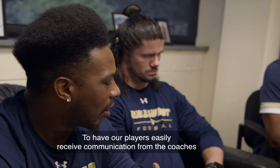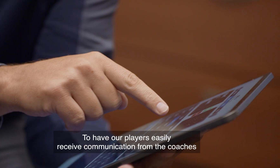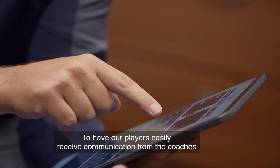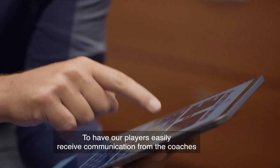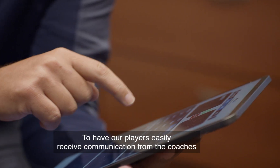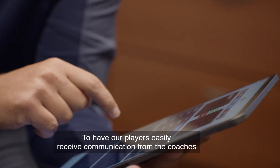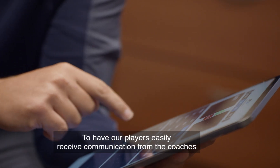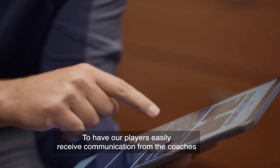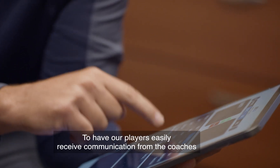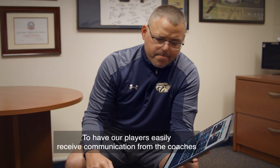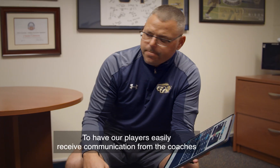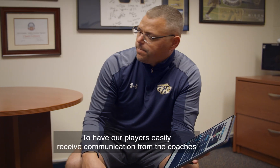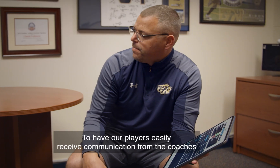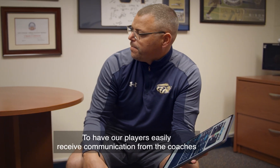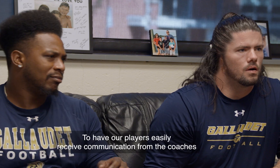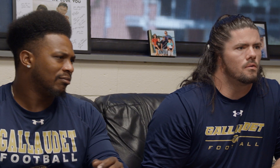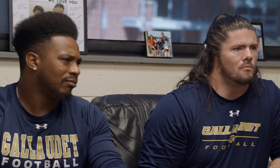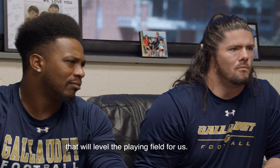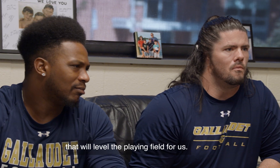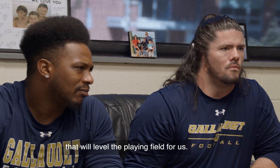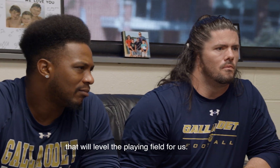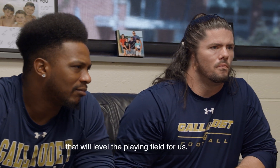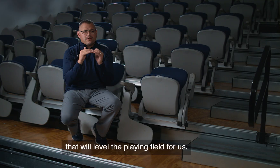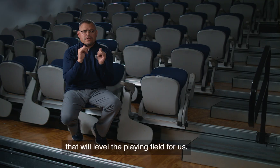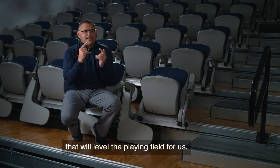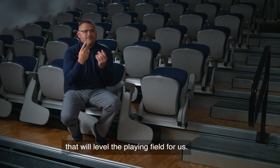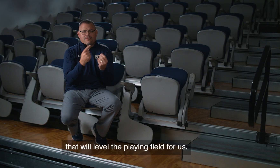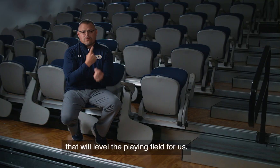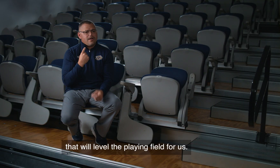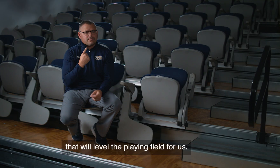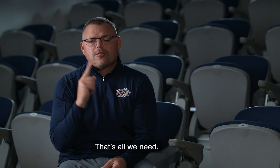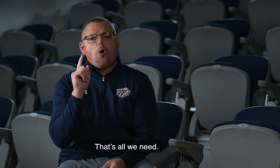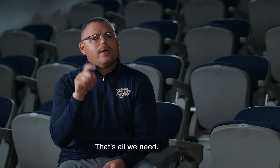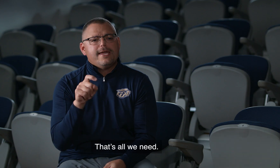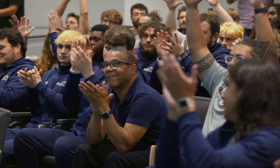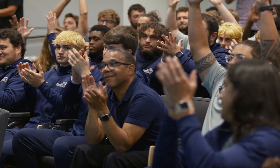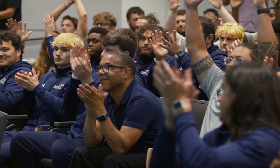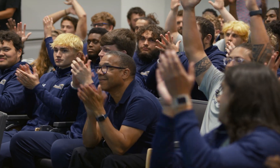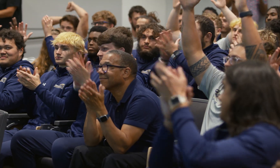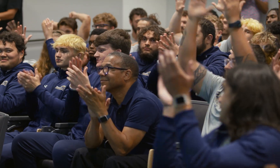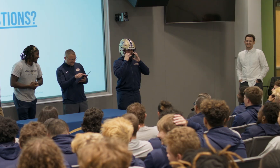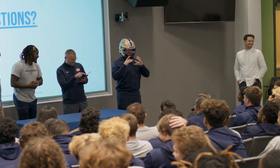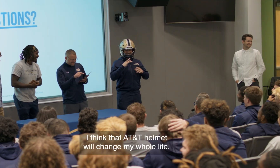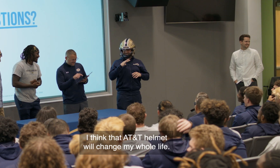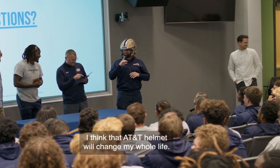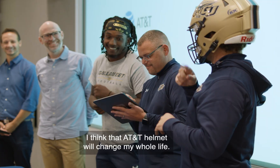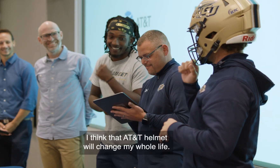received communication from the coaches, that will level the playing field for us. That's all we need. I think that AT